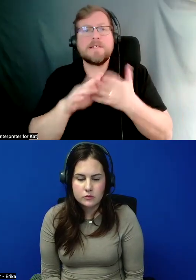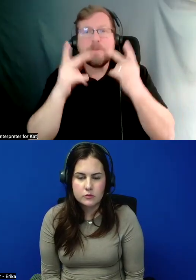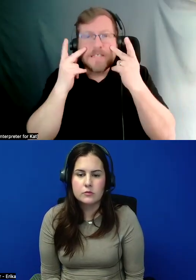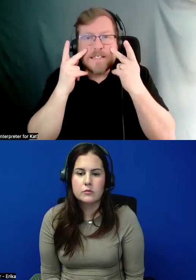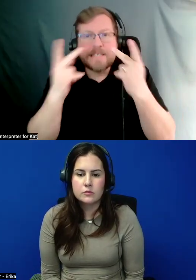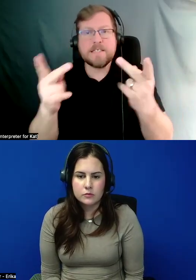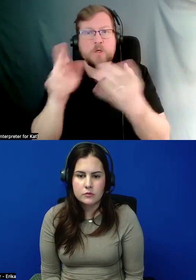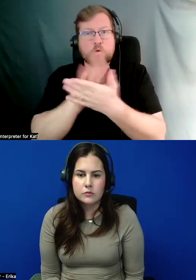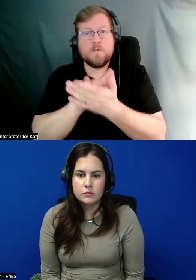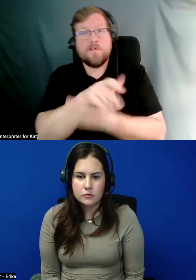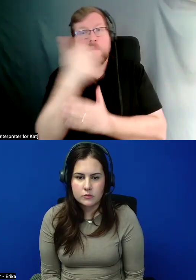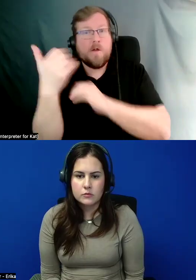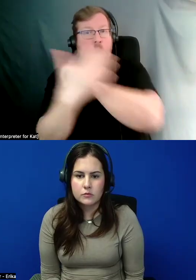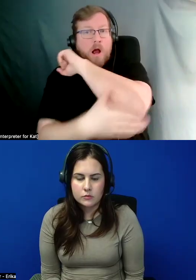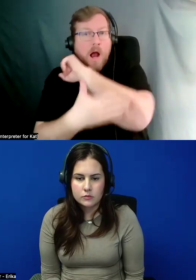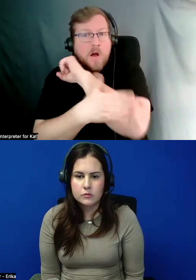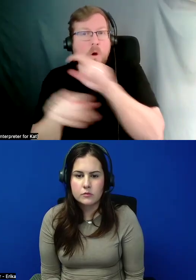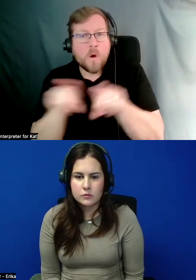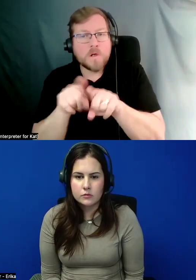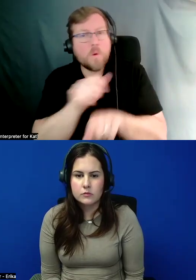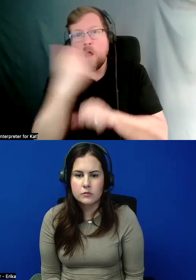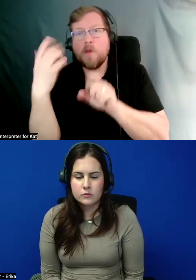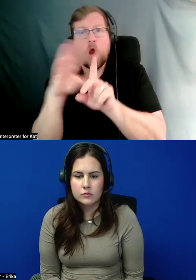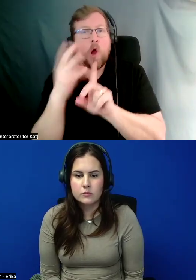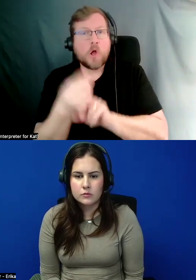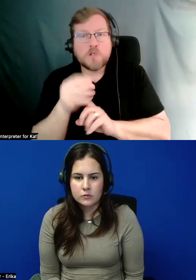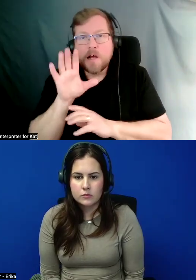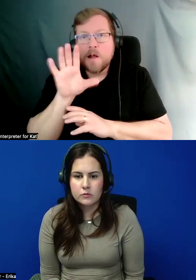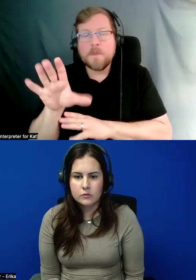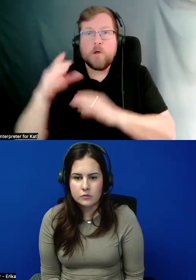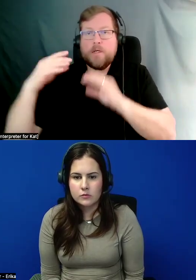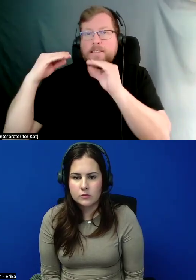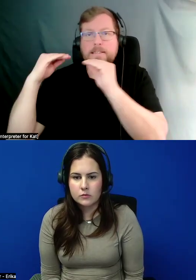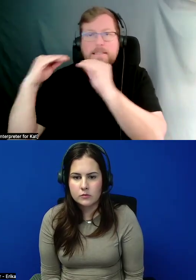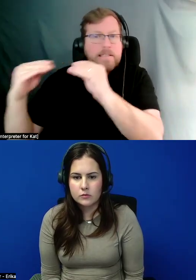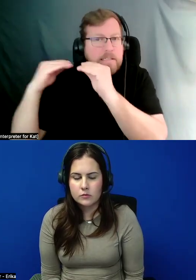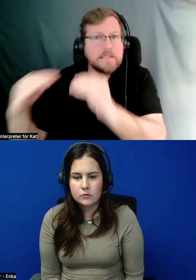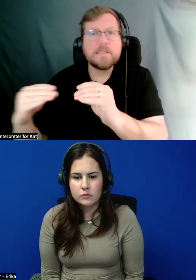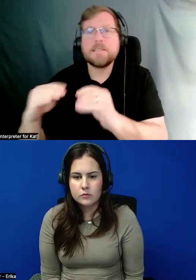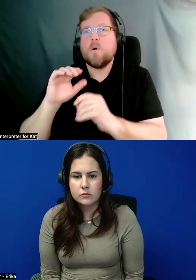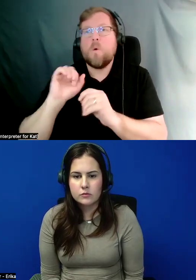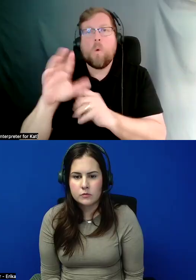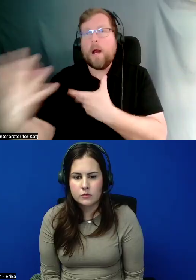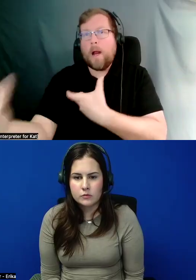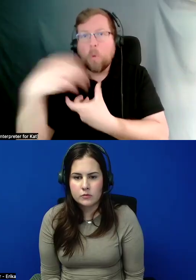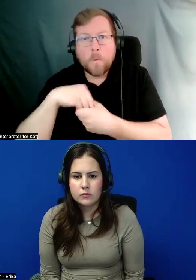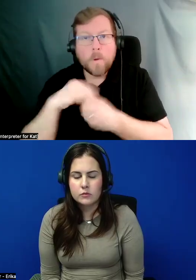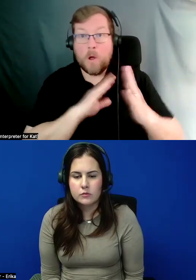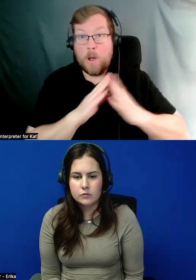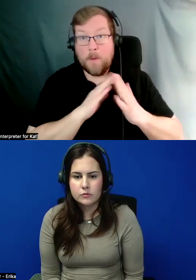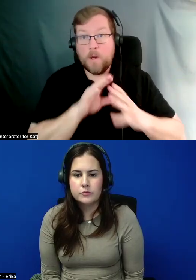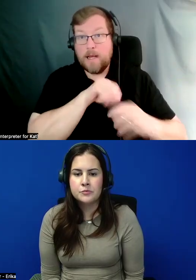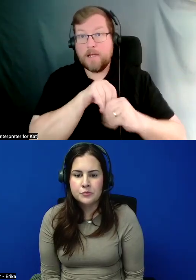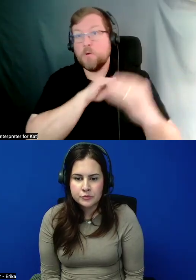schools from different countries and different cultures and how they teach or how they incorporate the community teaching